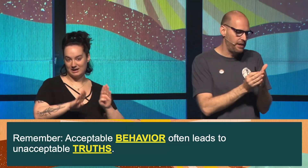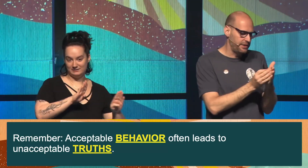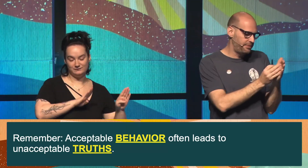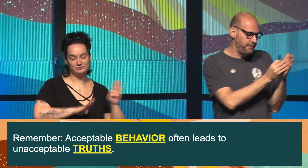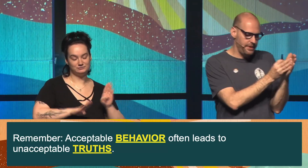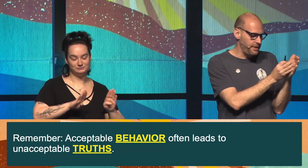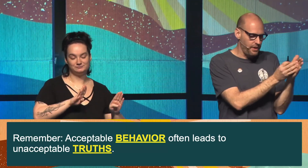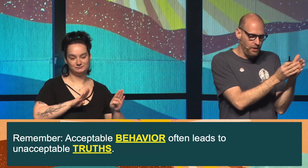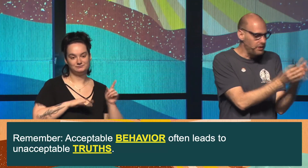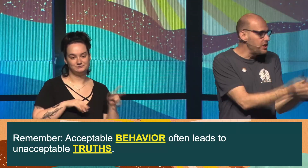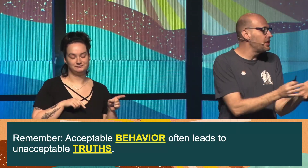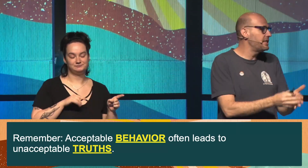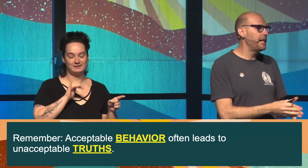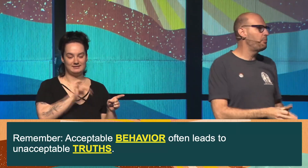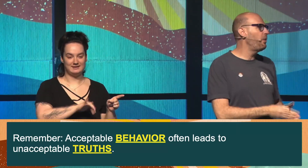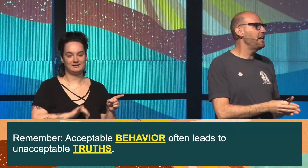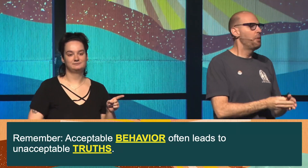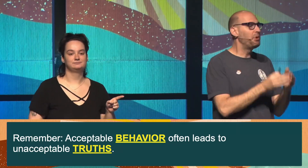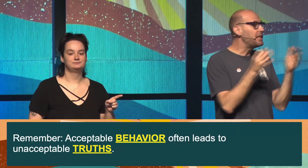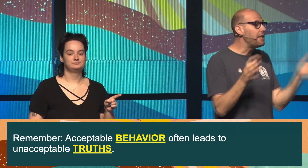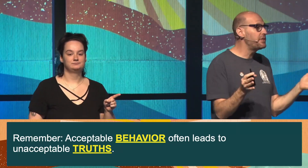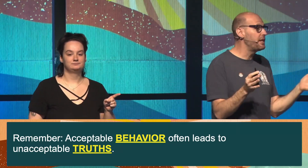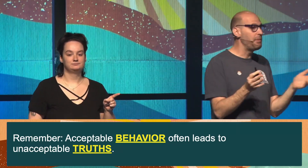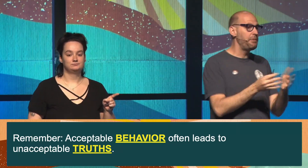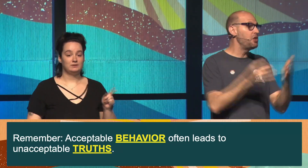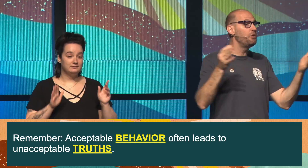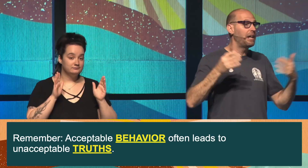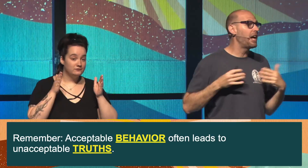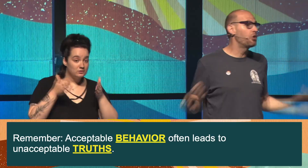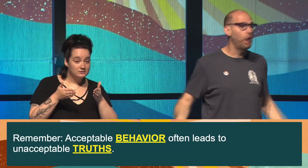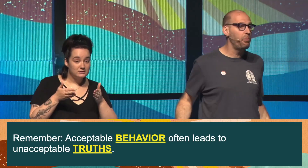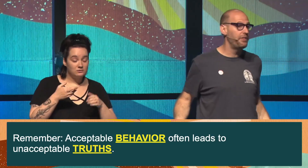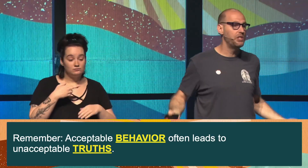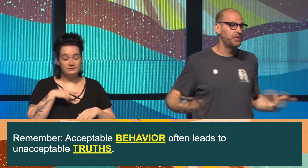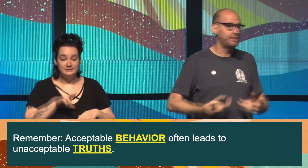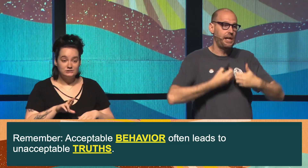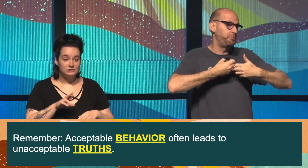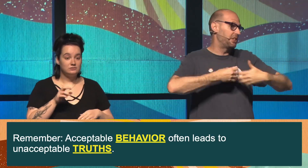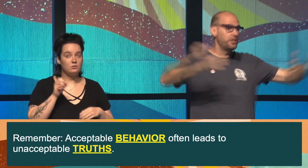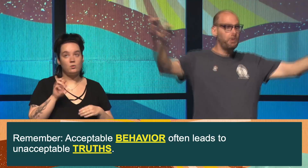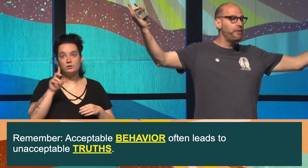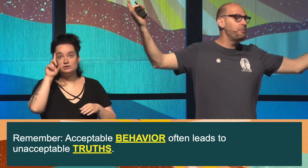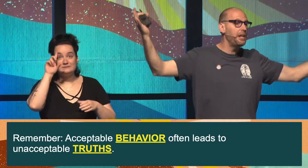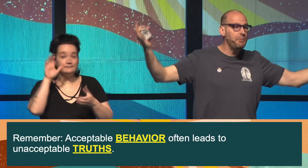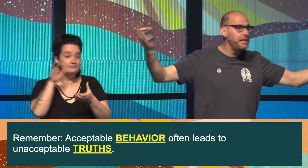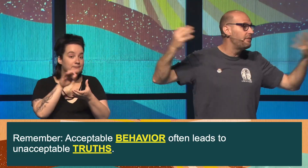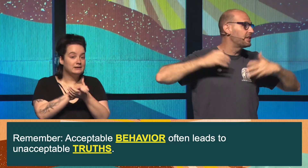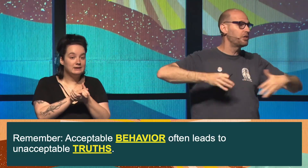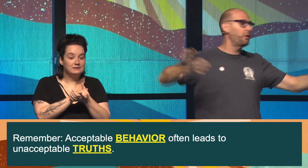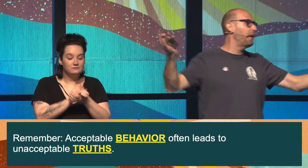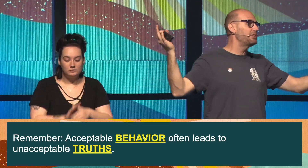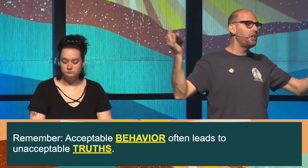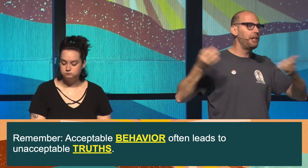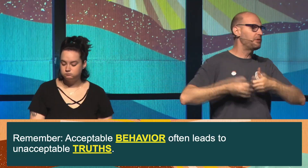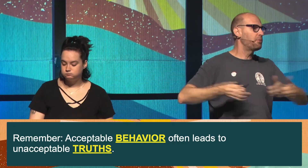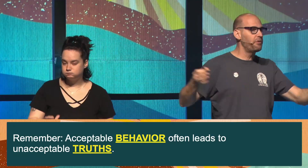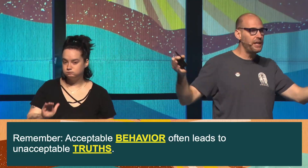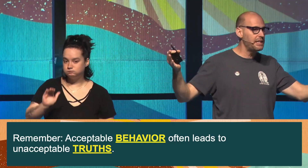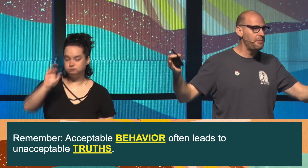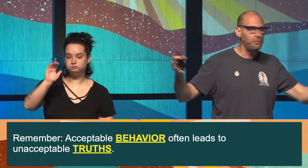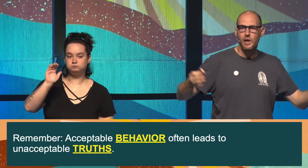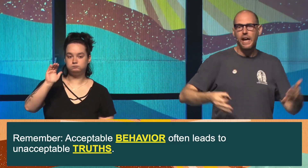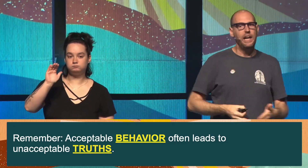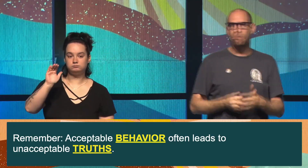from a religious standpoint, beliefs that maybe you and I grew up with is just like, this is what everybody believed, this is what I was taught, and it was